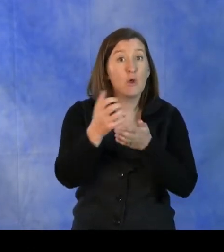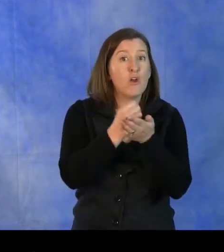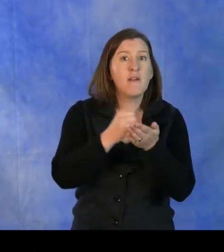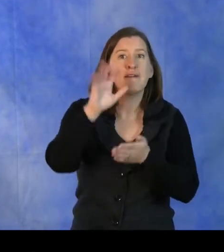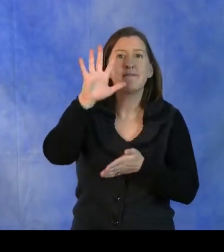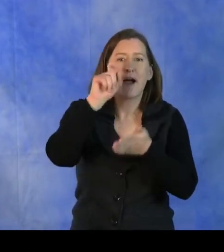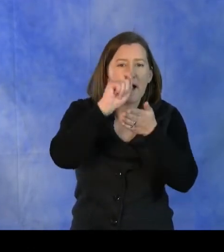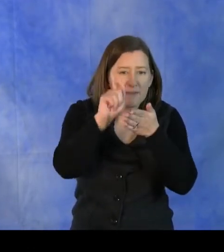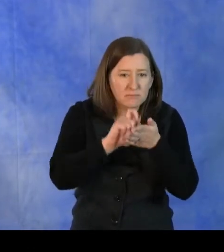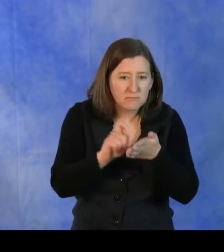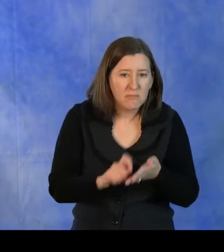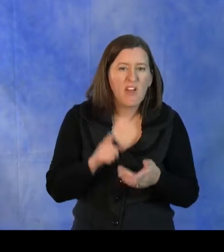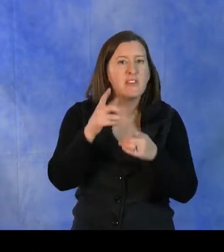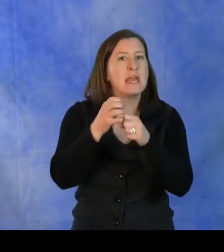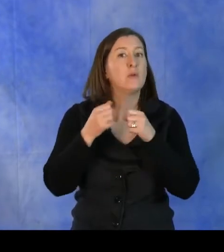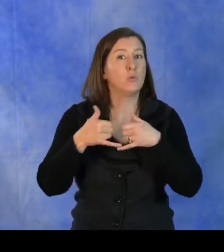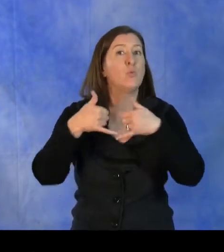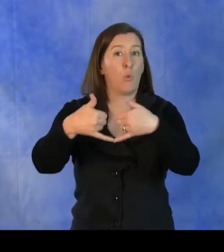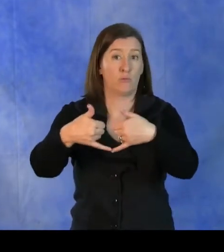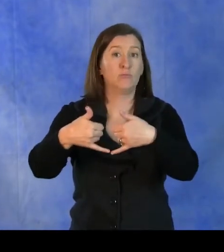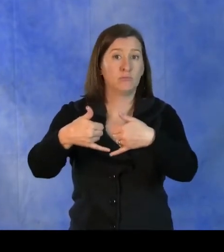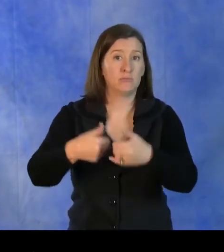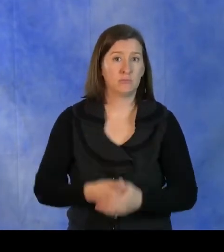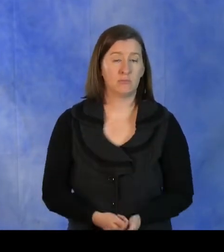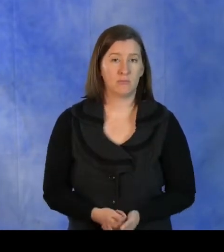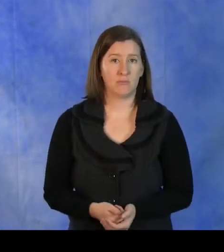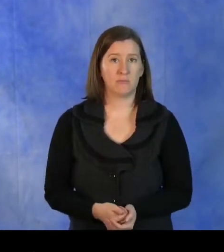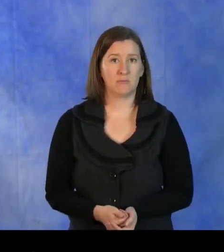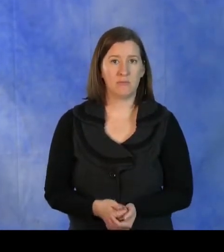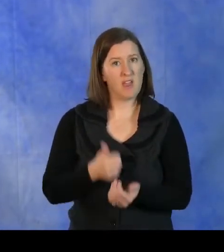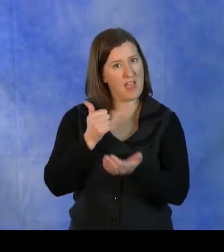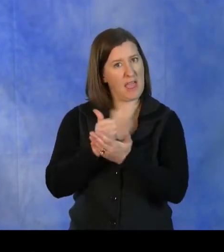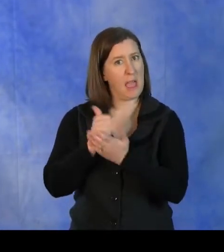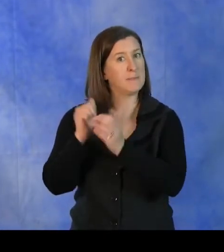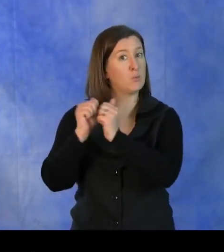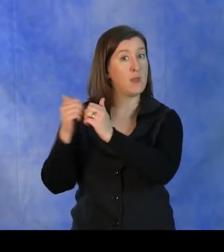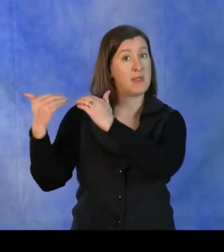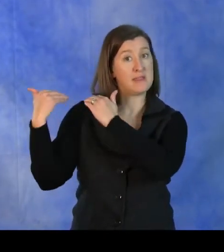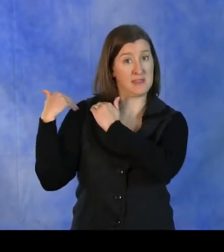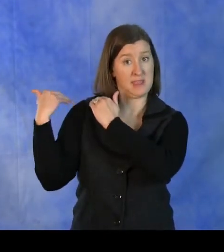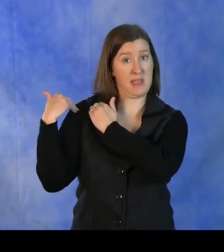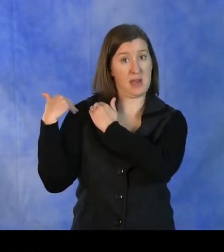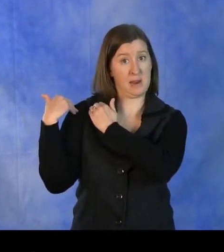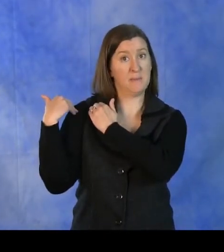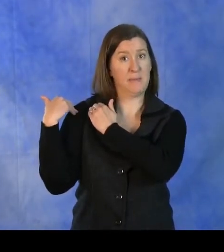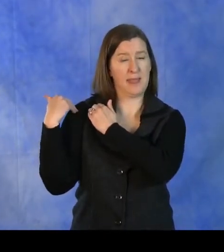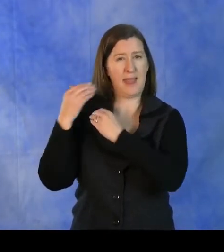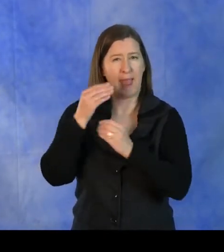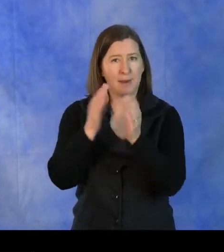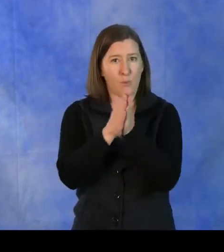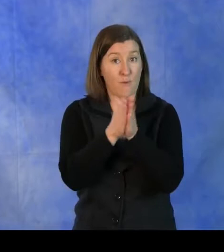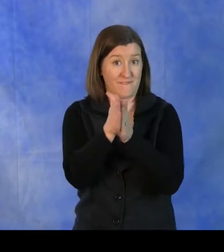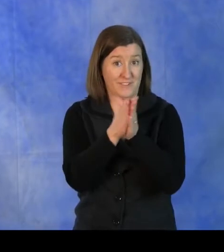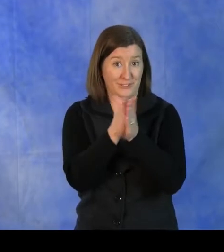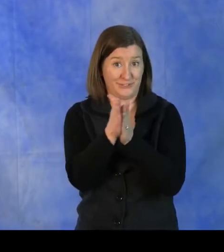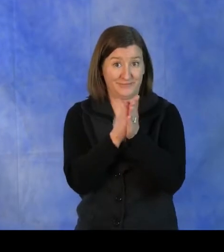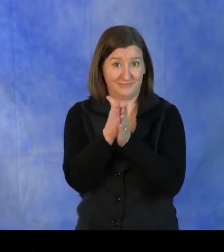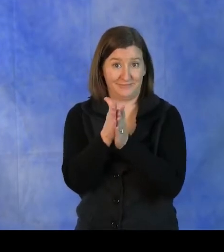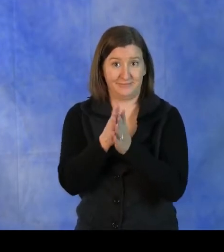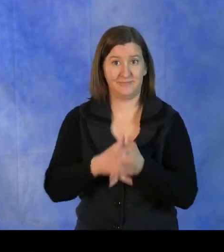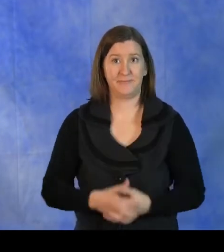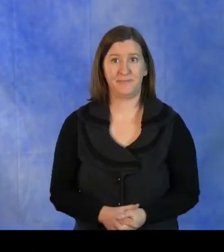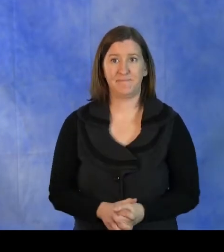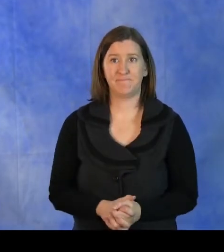they did pay attention for 5 minutes or whatever. And then at the end, they can get a reward. And that helps with accountability